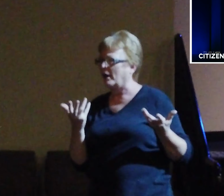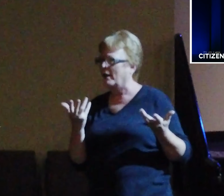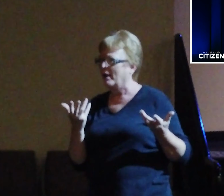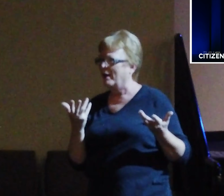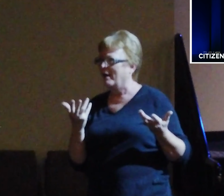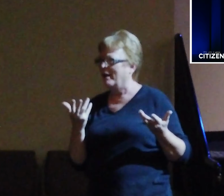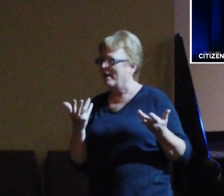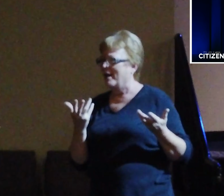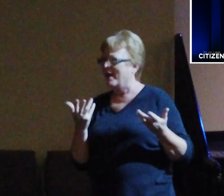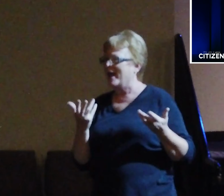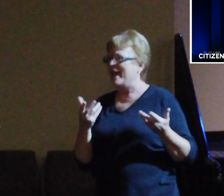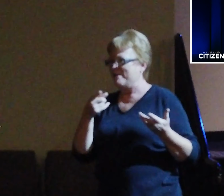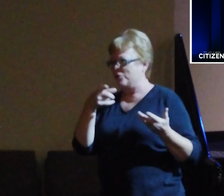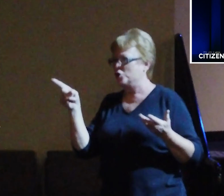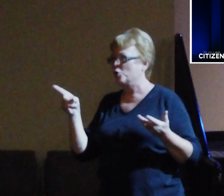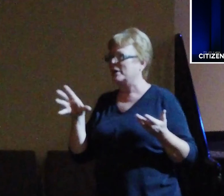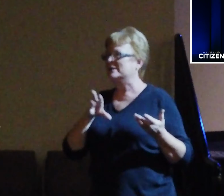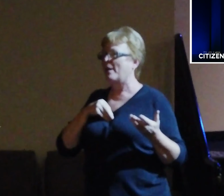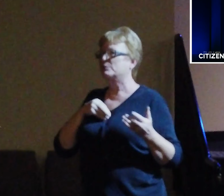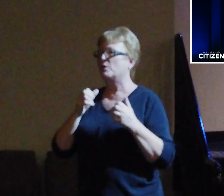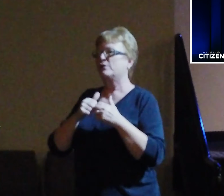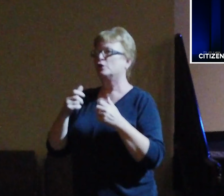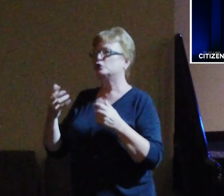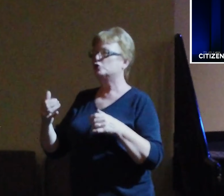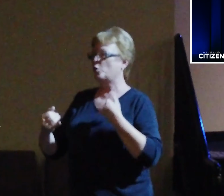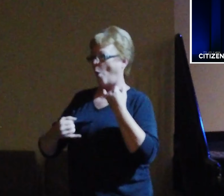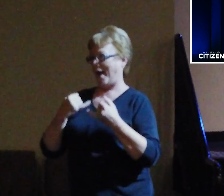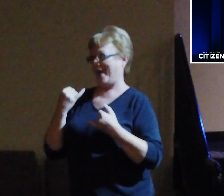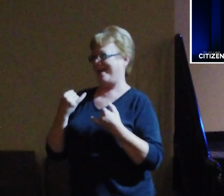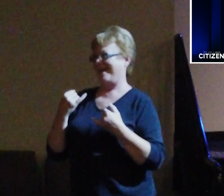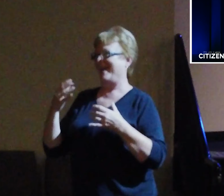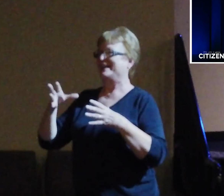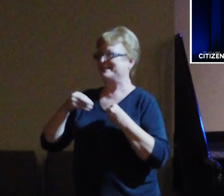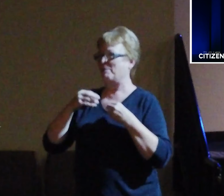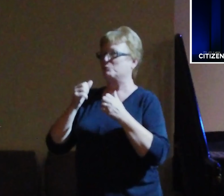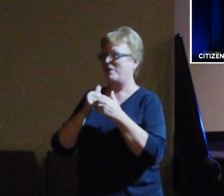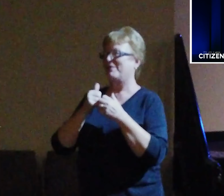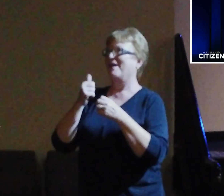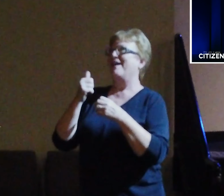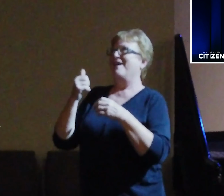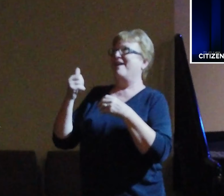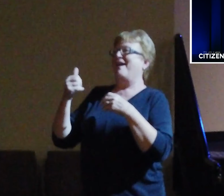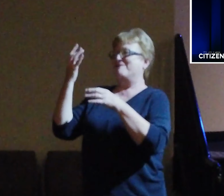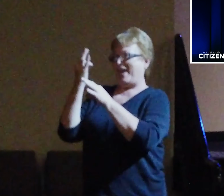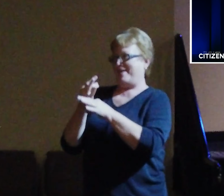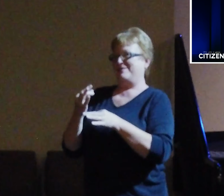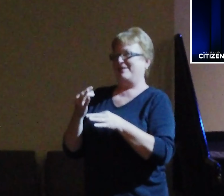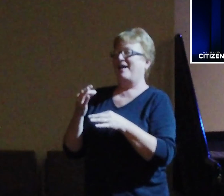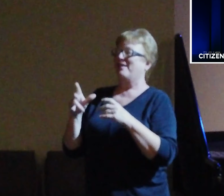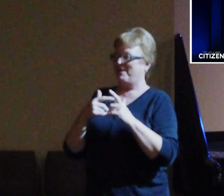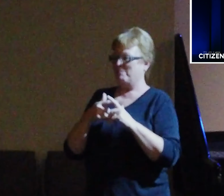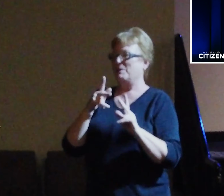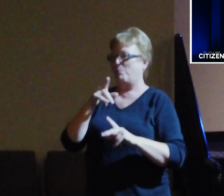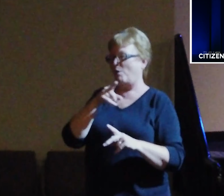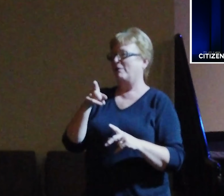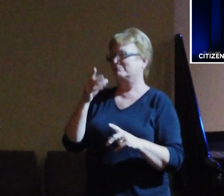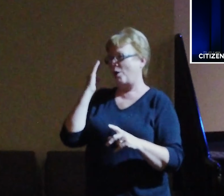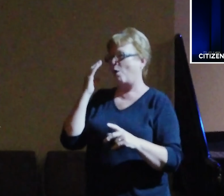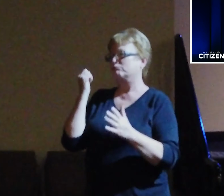stamps that for them, shows them that you are a person of faith. In truth,